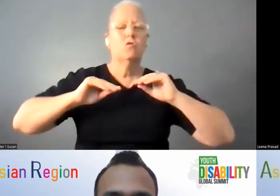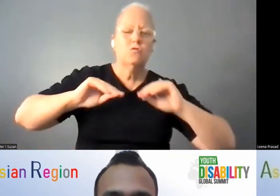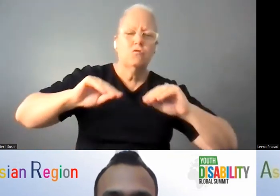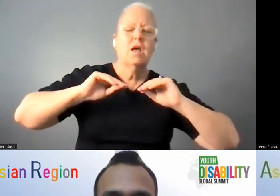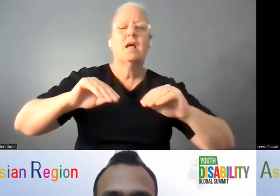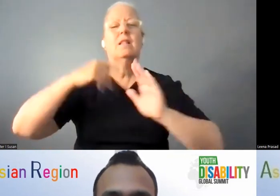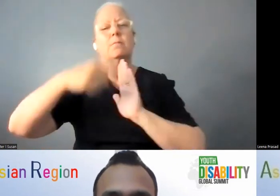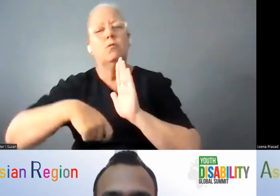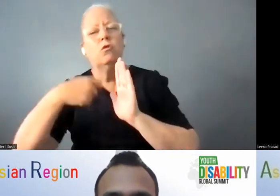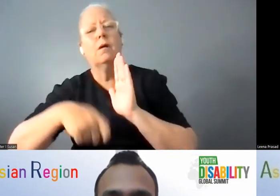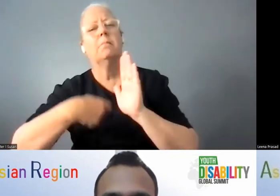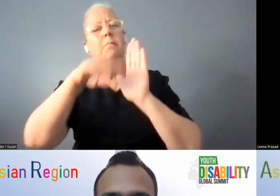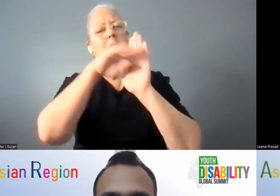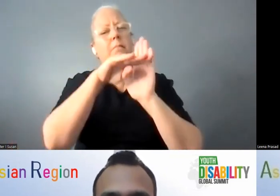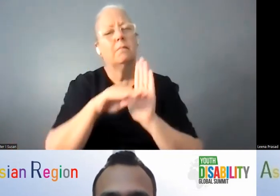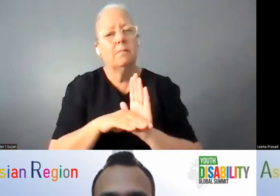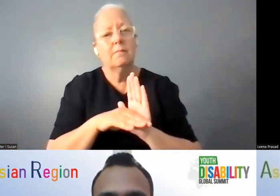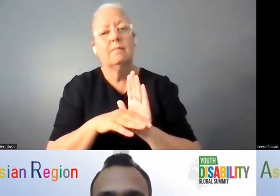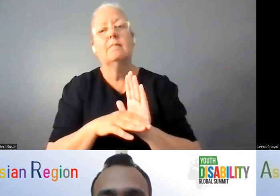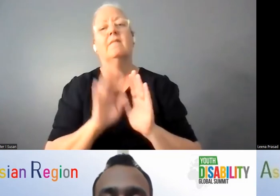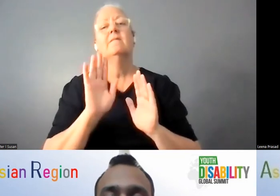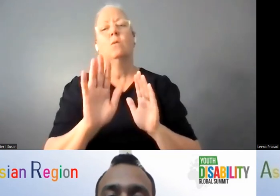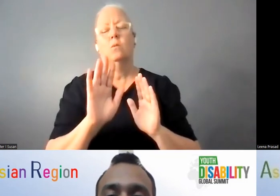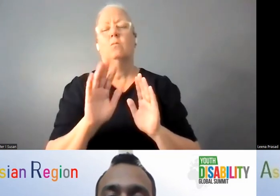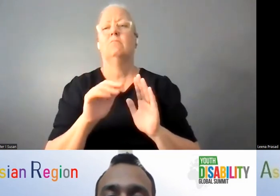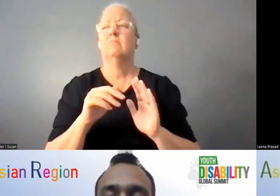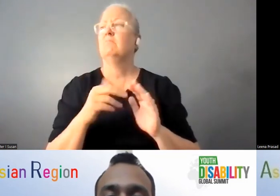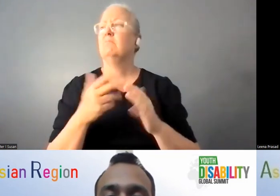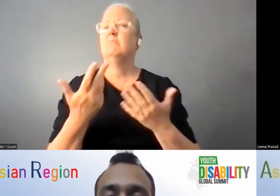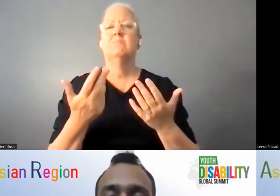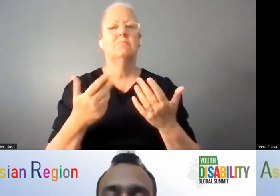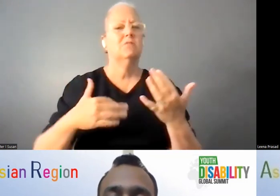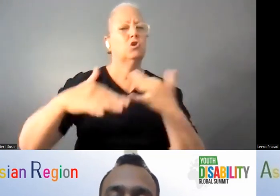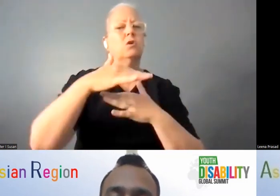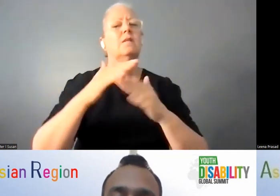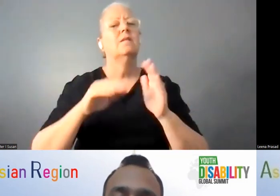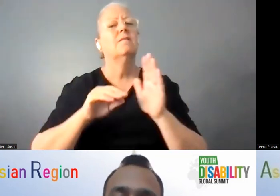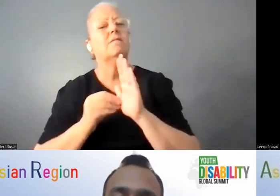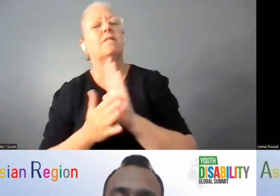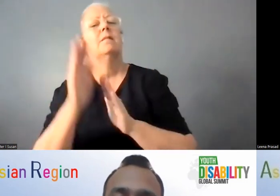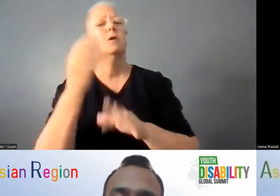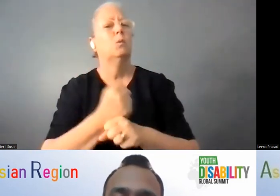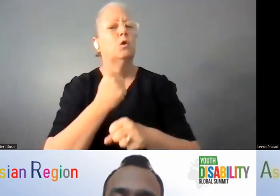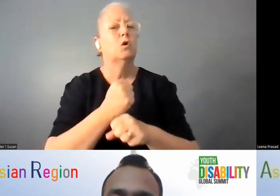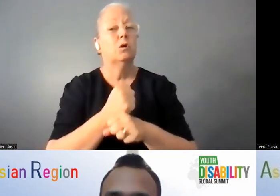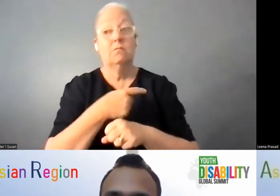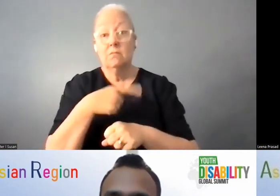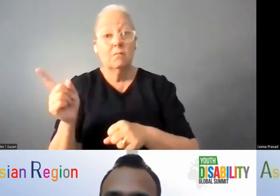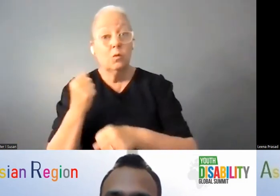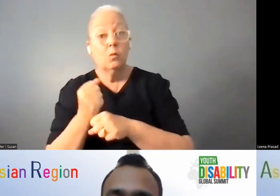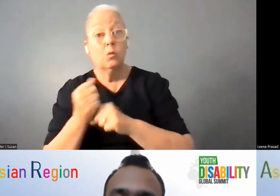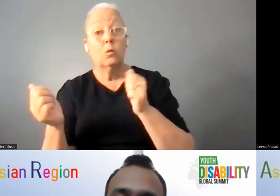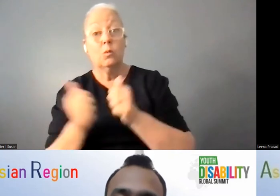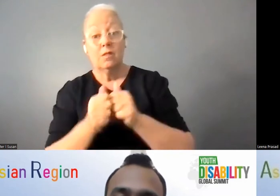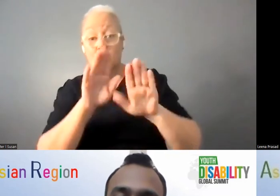for all the social development workforce, especially those who are working with children directly in the institutions,